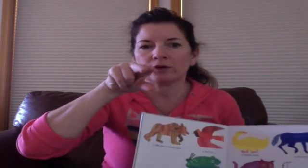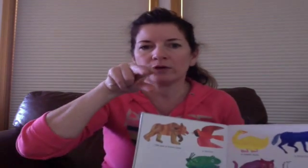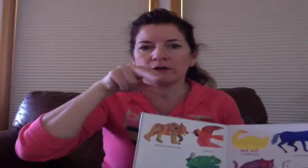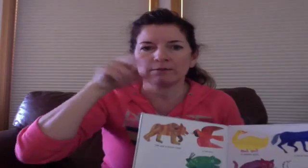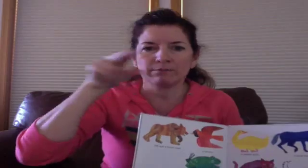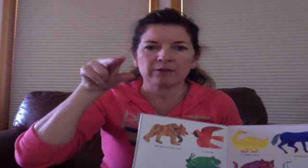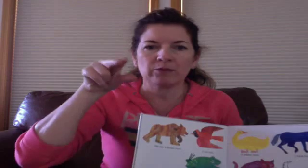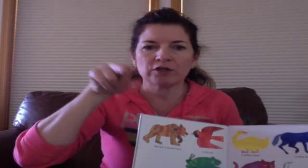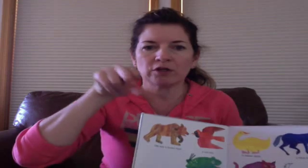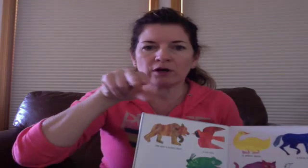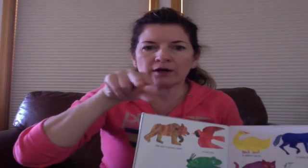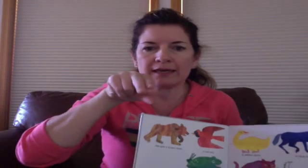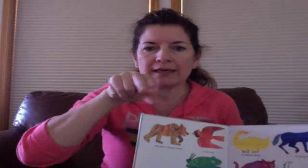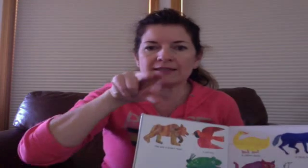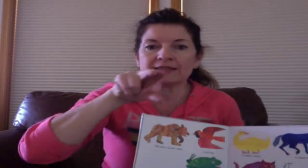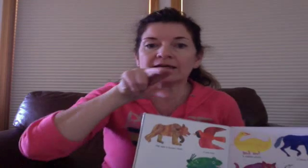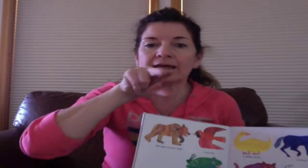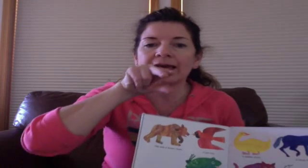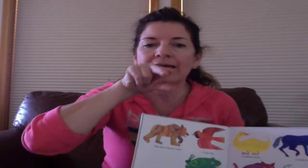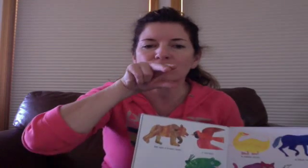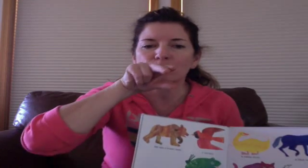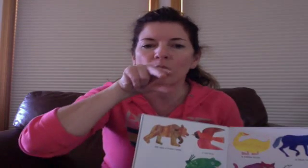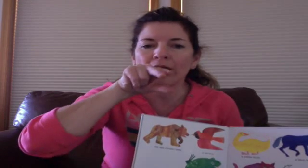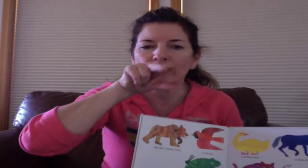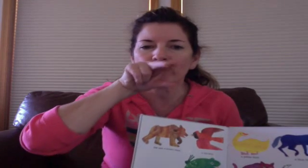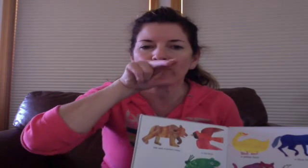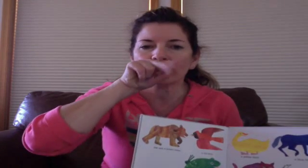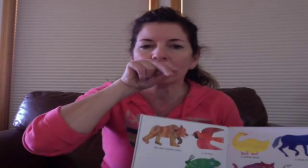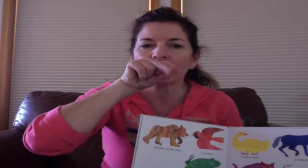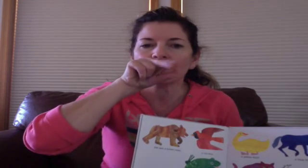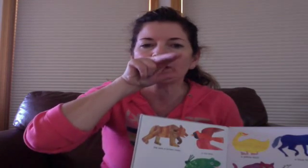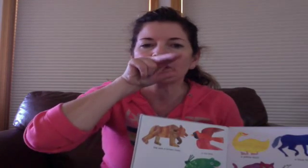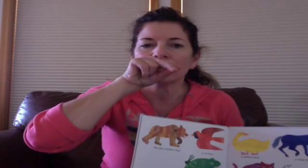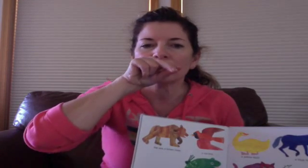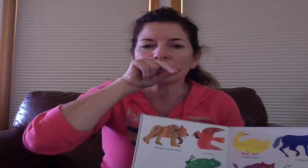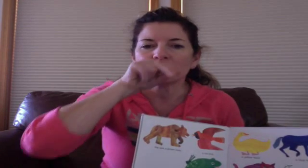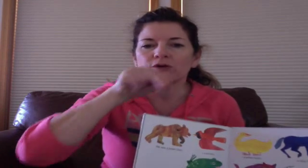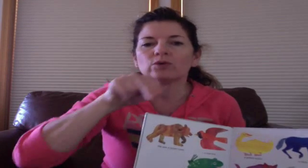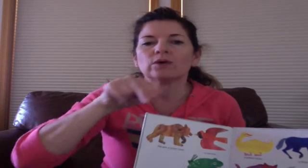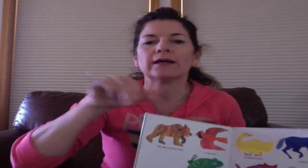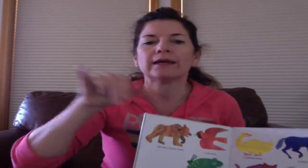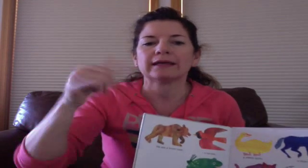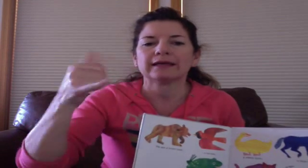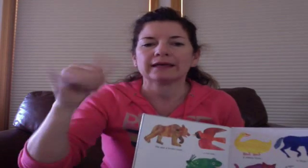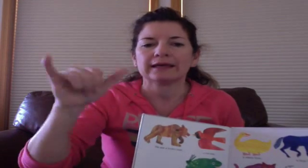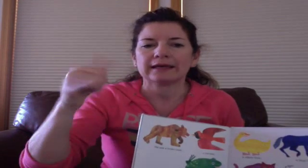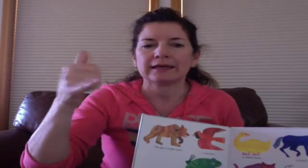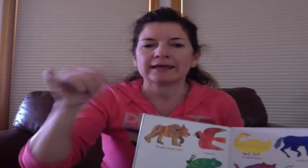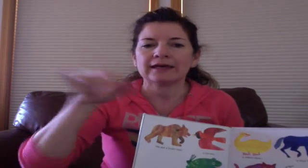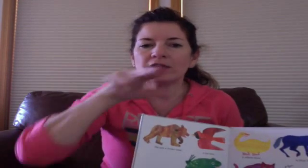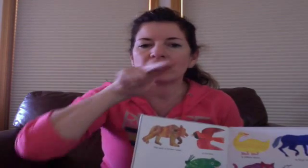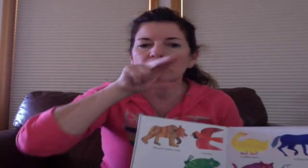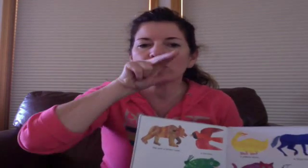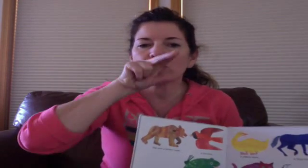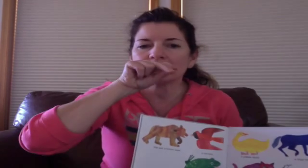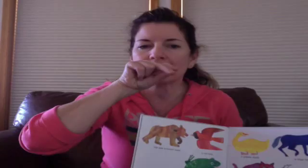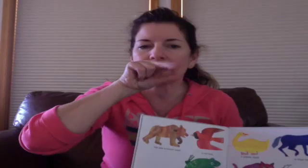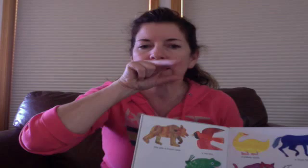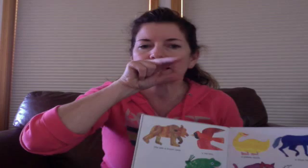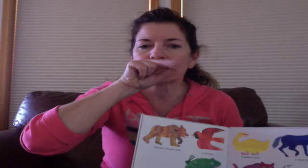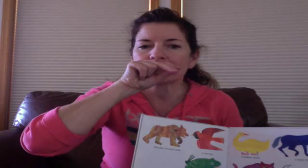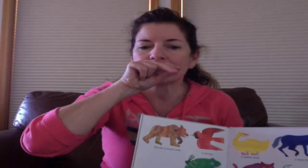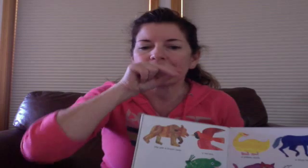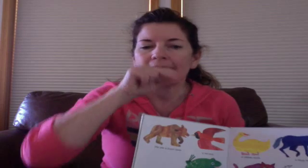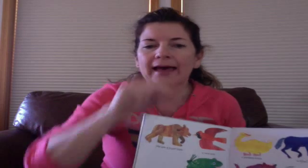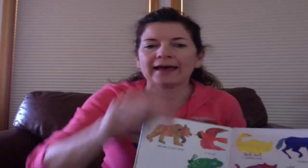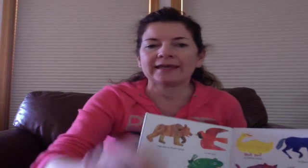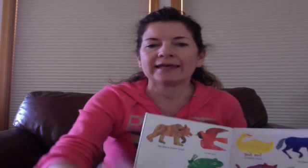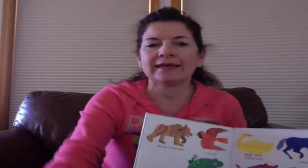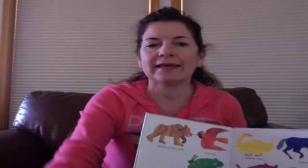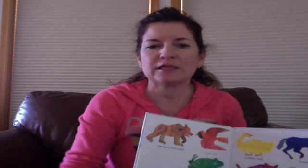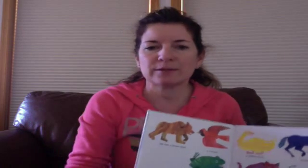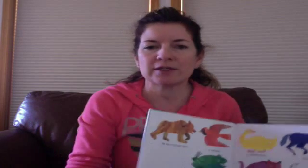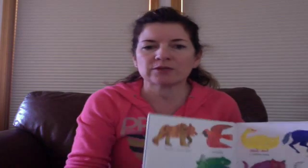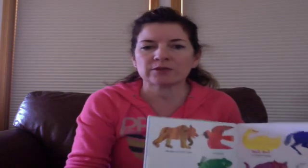good memory jog is a duck has a wider bill. So, yellow duck. And again, especially with the